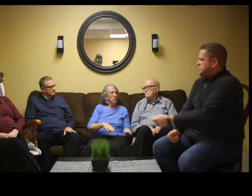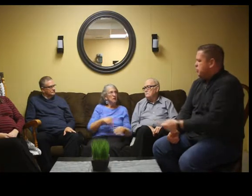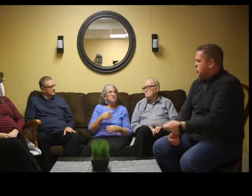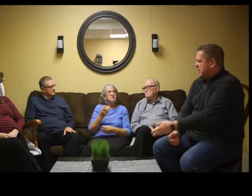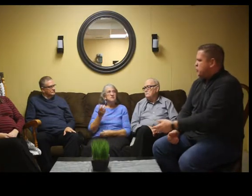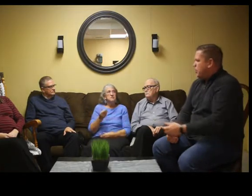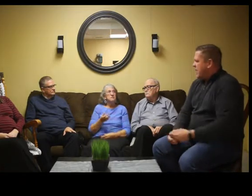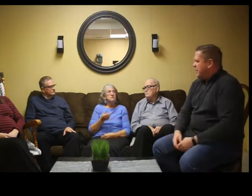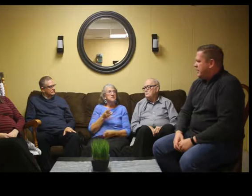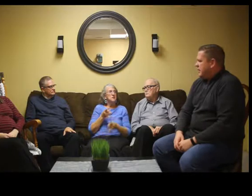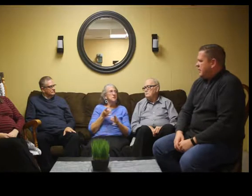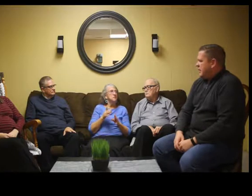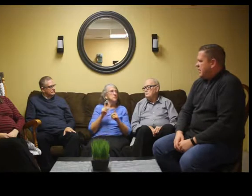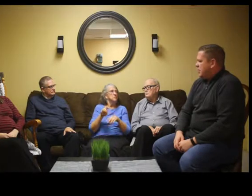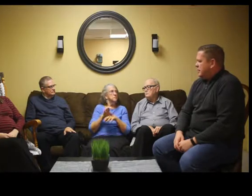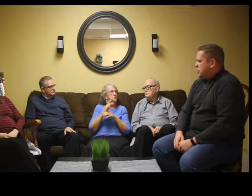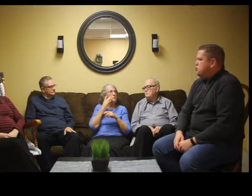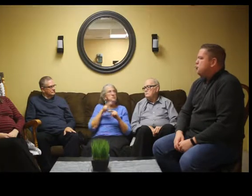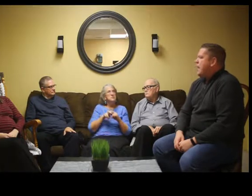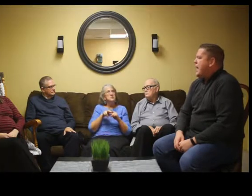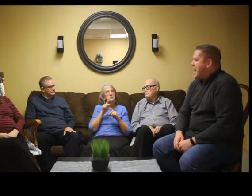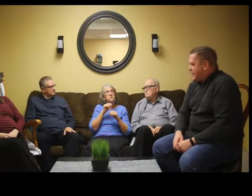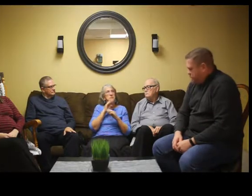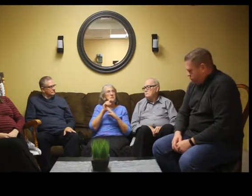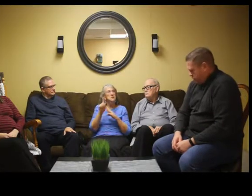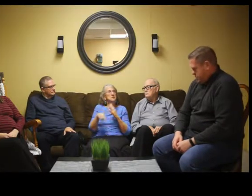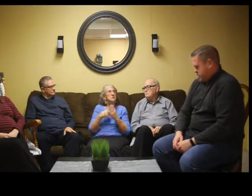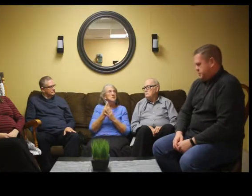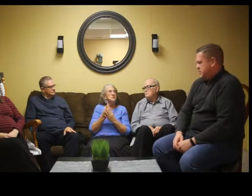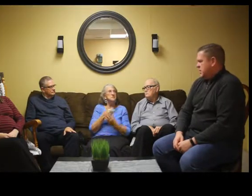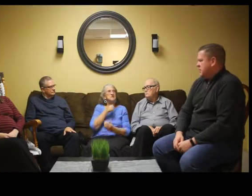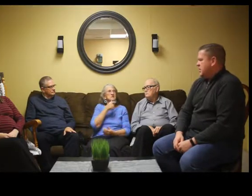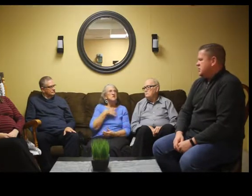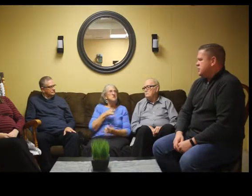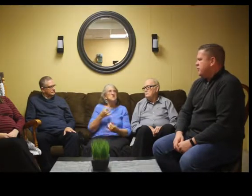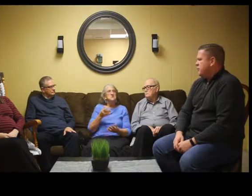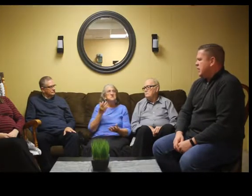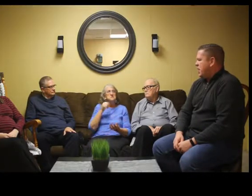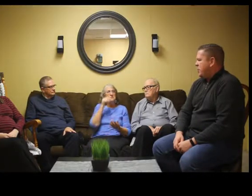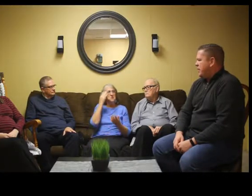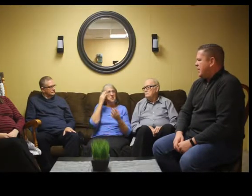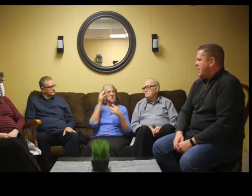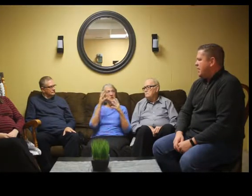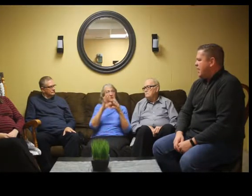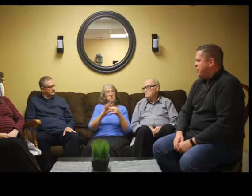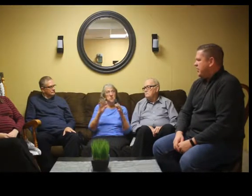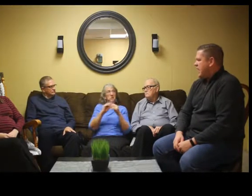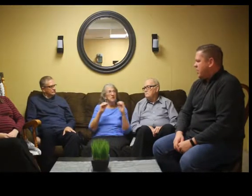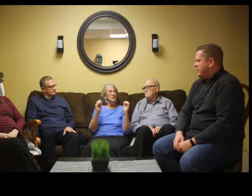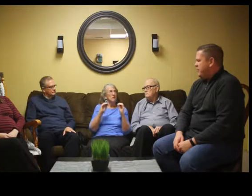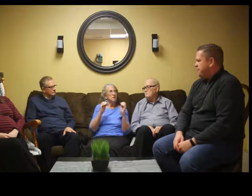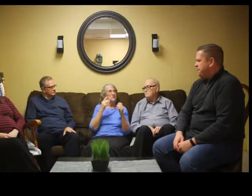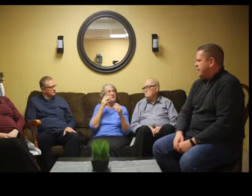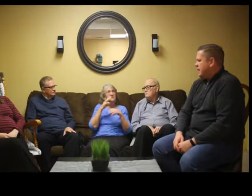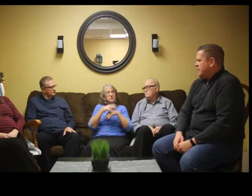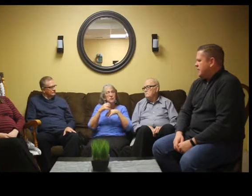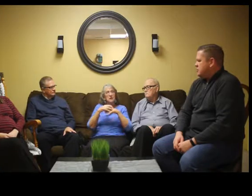book, keep quiet. And they dreaded going to church because it was a full hour where they got nothing out of it. And so,